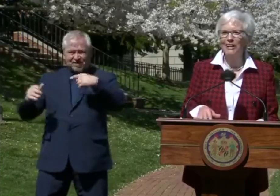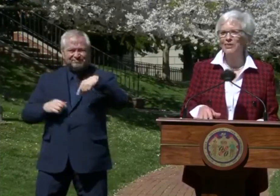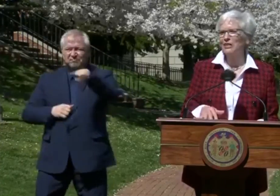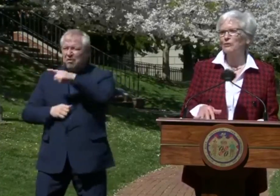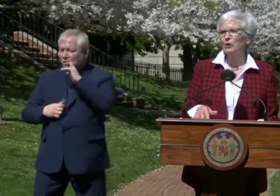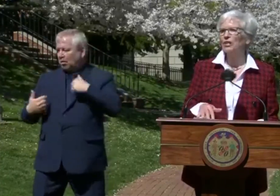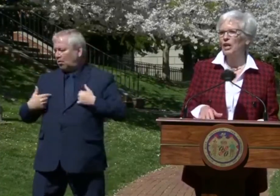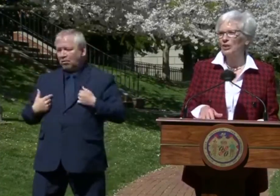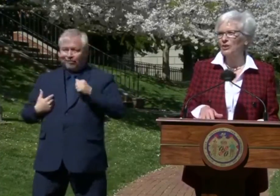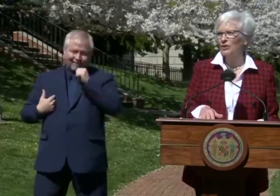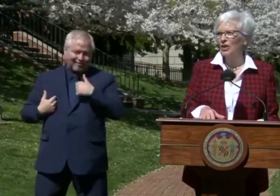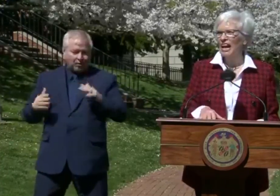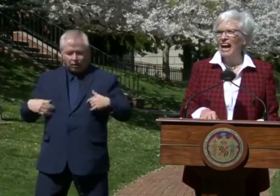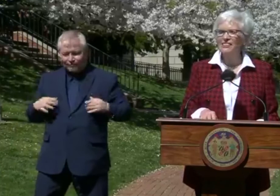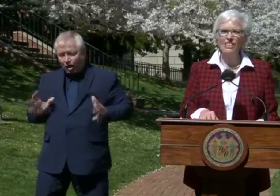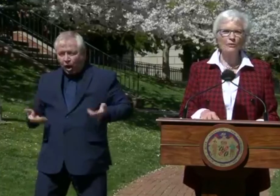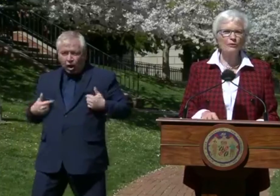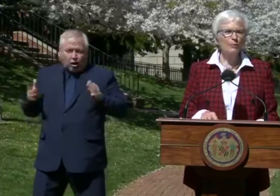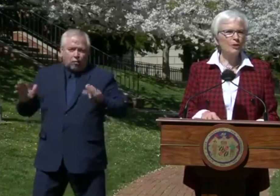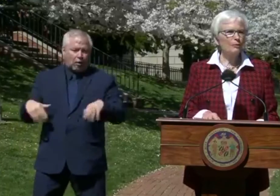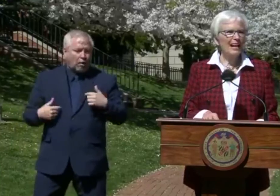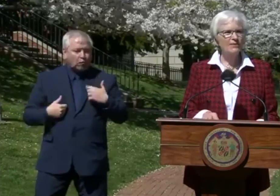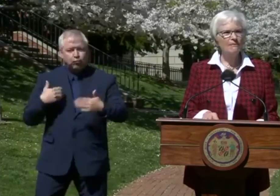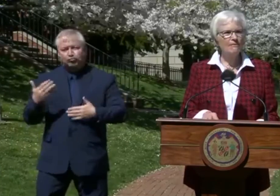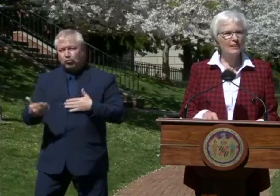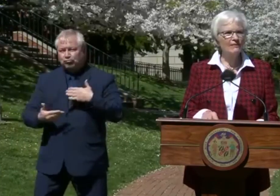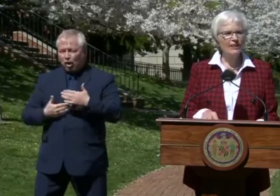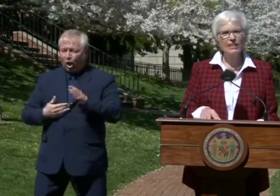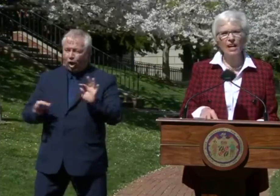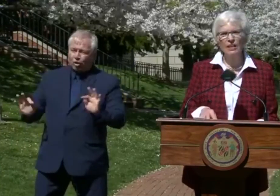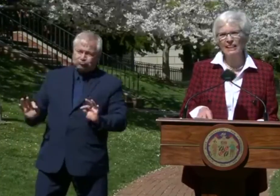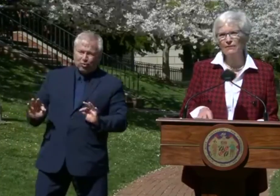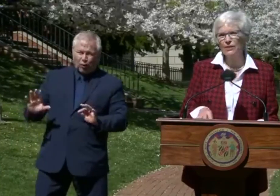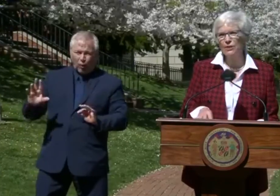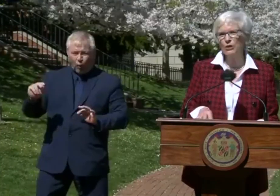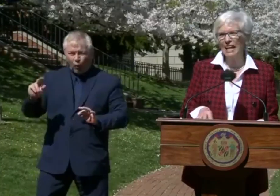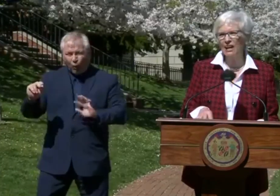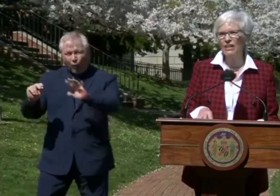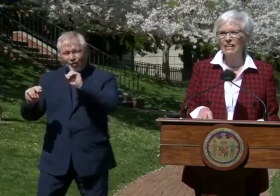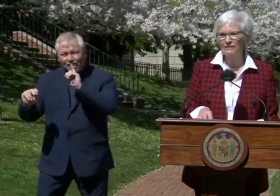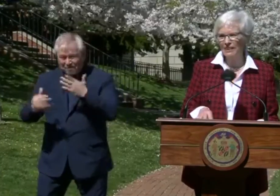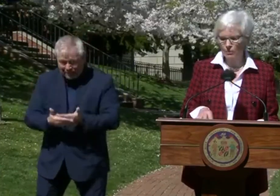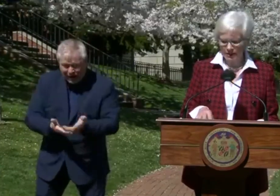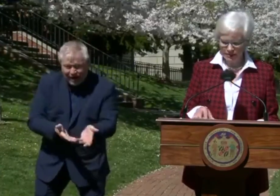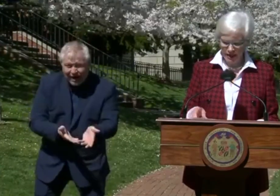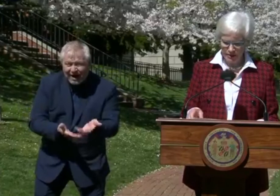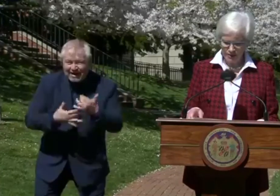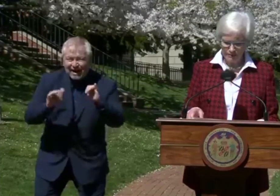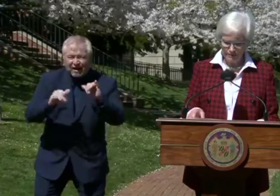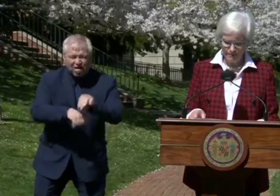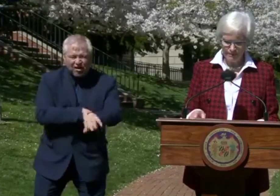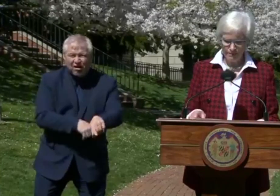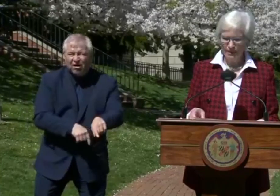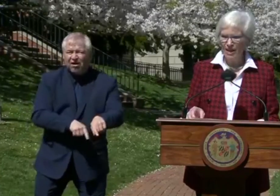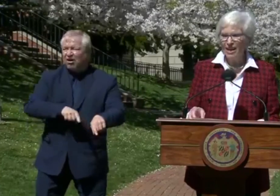this virus if you are younger. As the governor reported, we have some very, very young infants who are now infected with this virus.